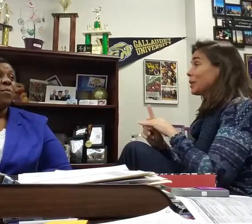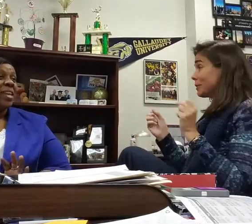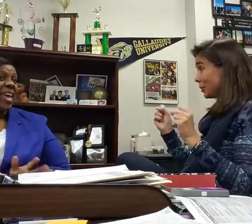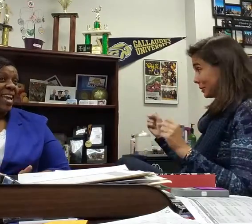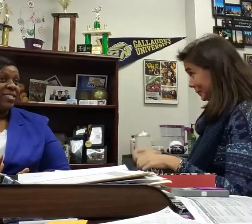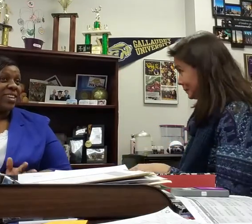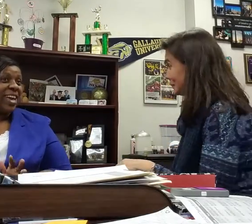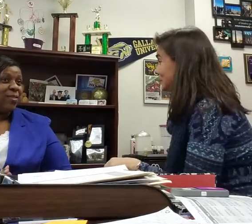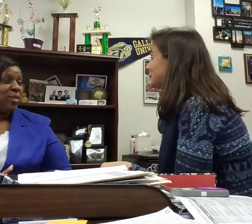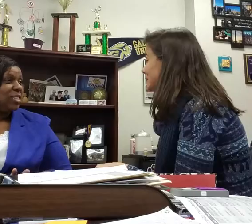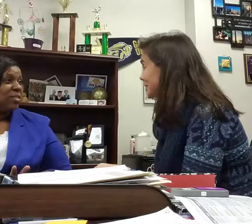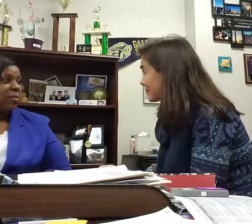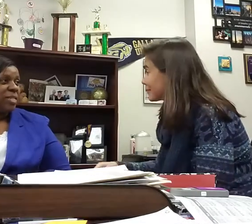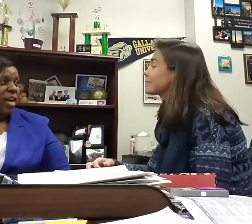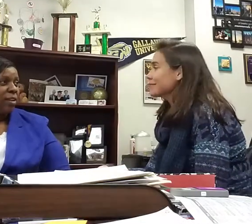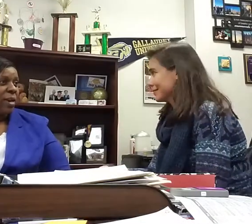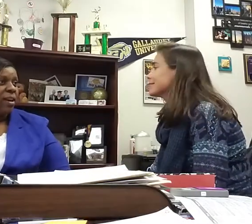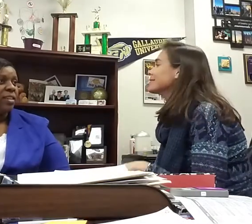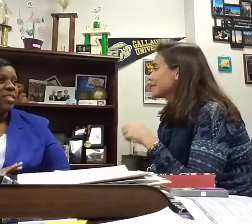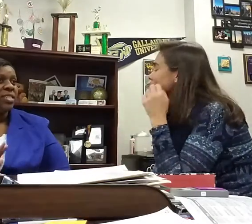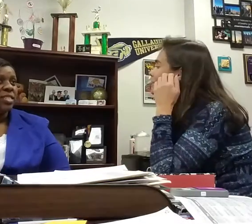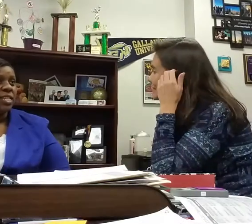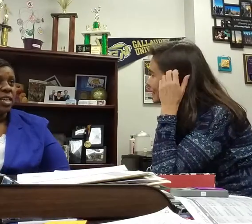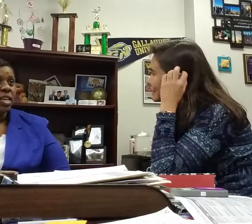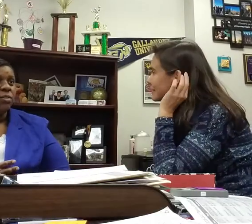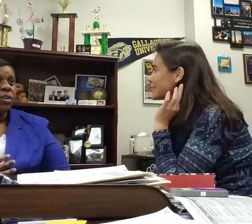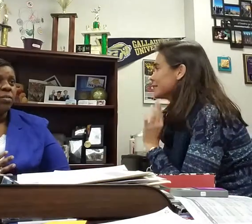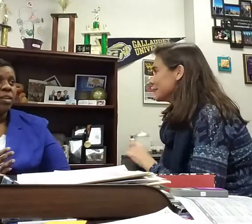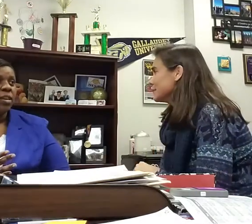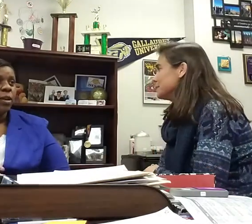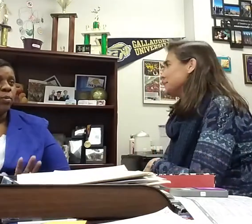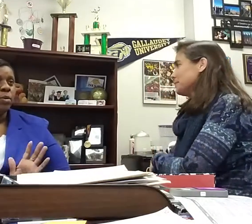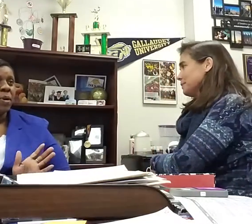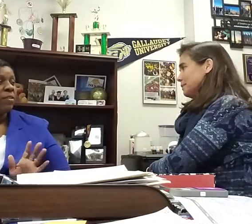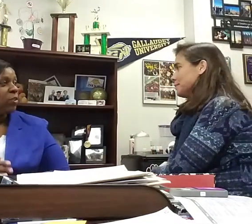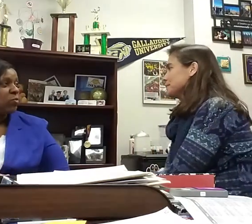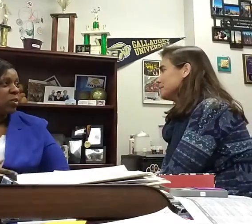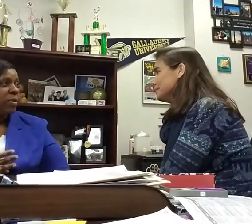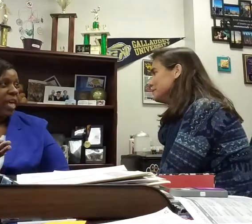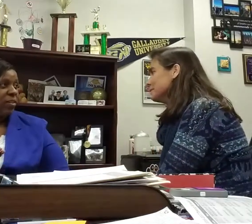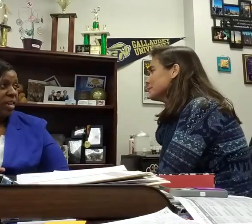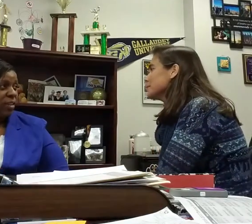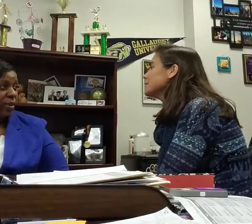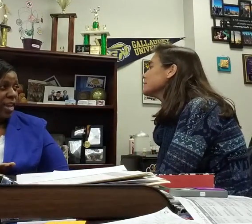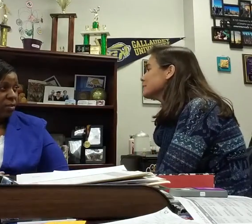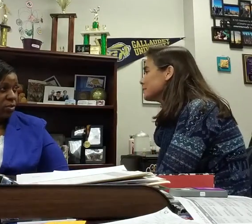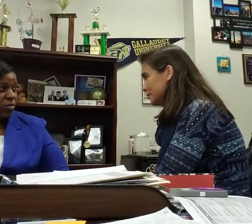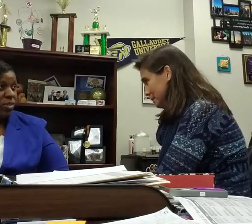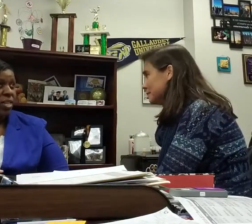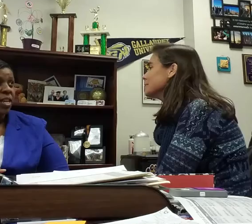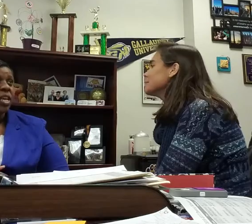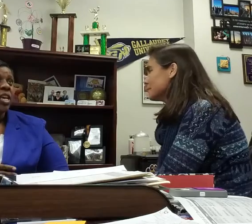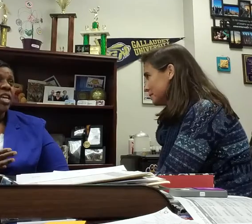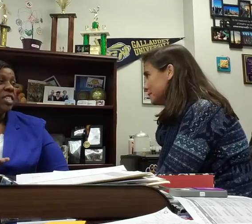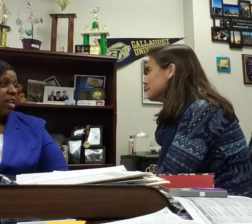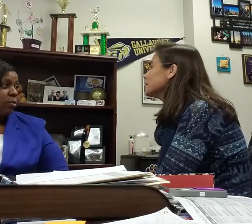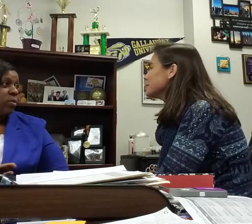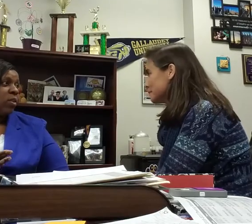went and asked her kind of what she was going to be talking about, and she just said, you know, that the main focus was going to be like on the different animals, and each animal was going to